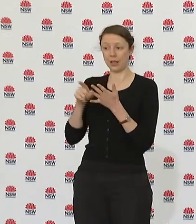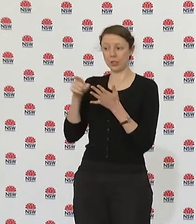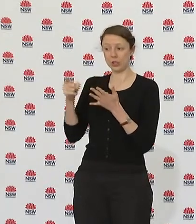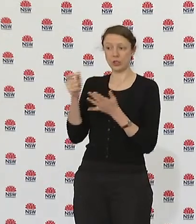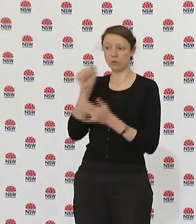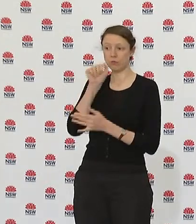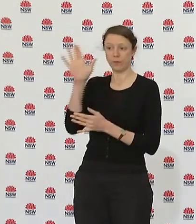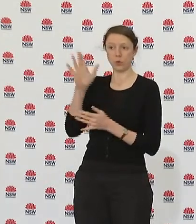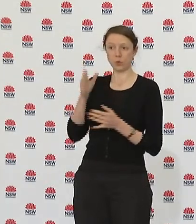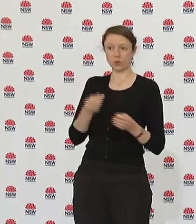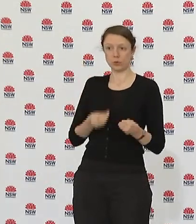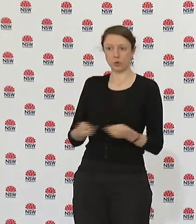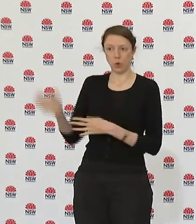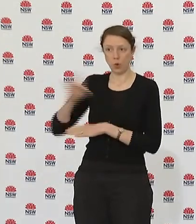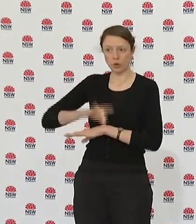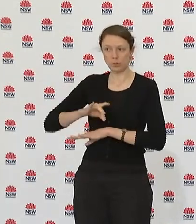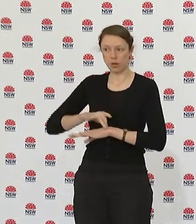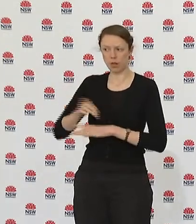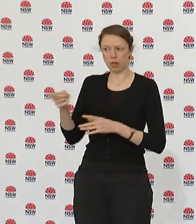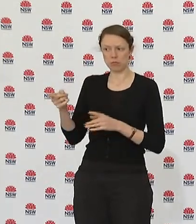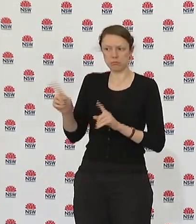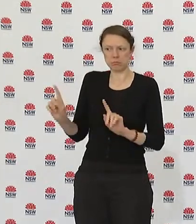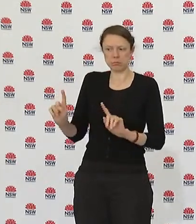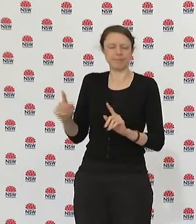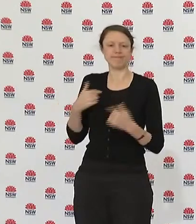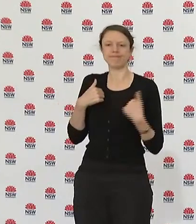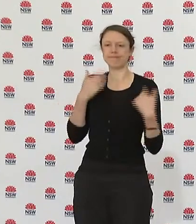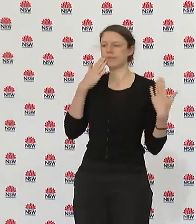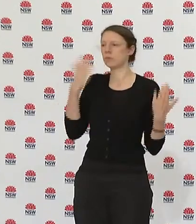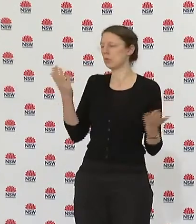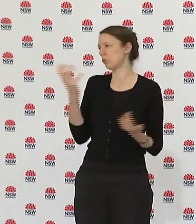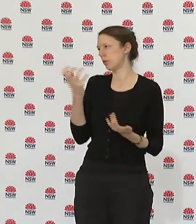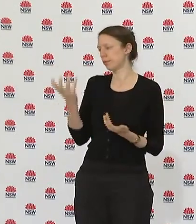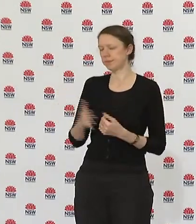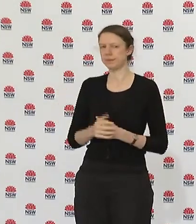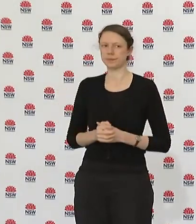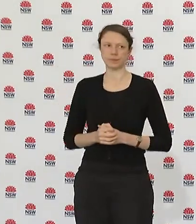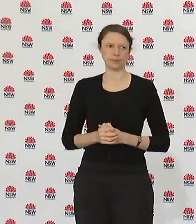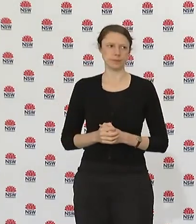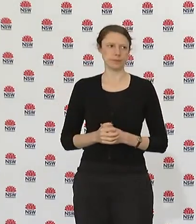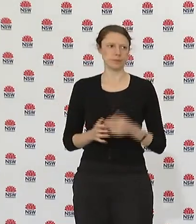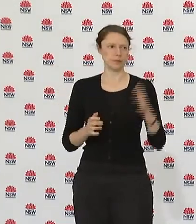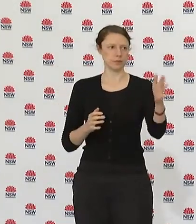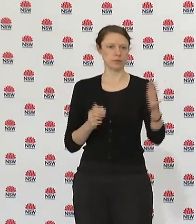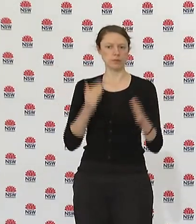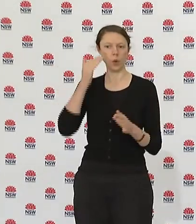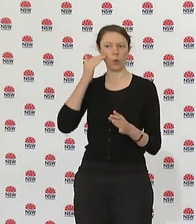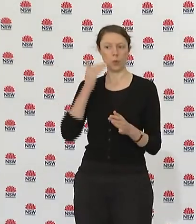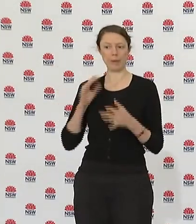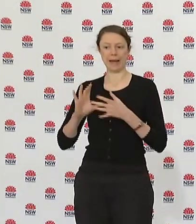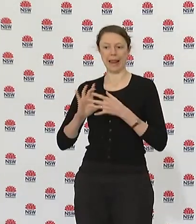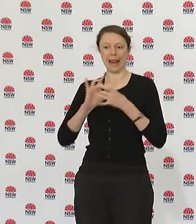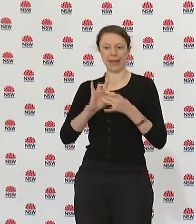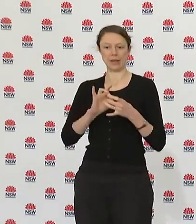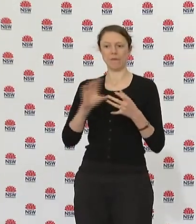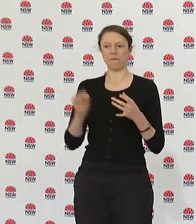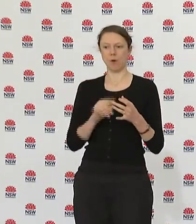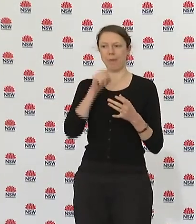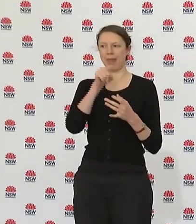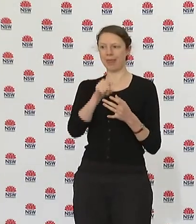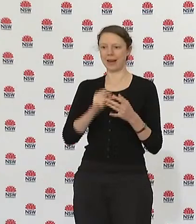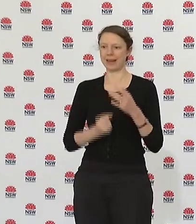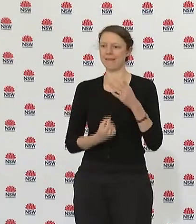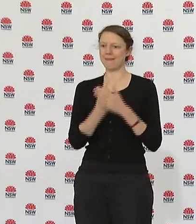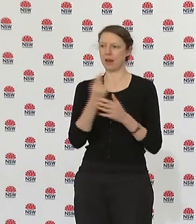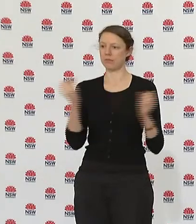don't have all the details of that. Dr. McAnulty. Was she linked to that event that we had in Pendle Hills? Was she one of the people who attended that?